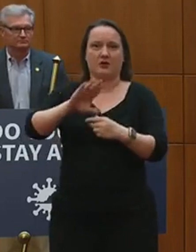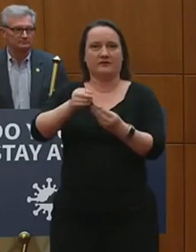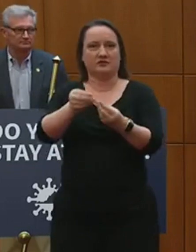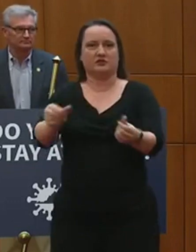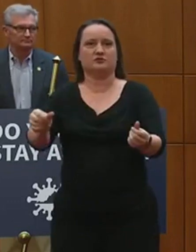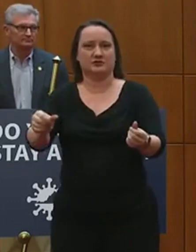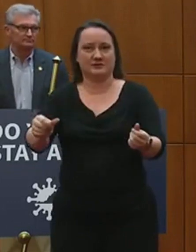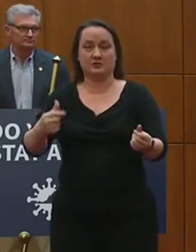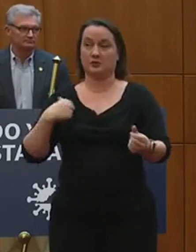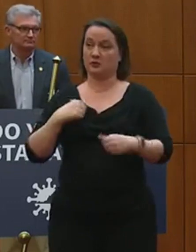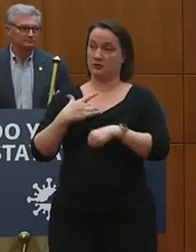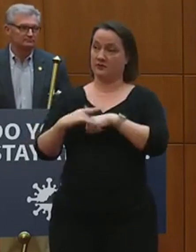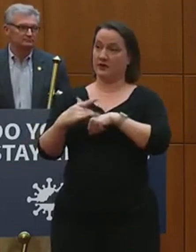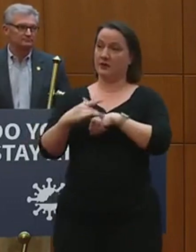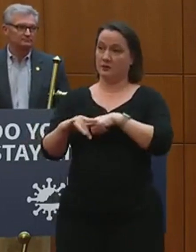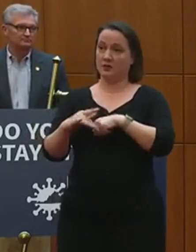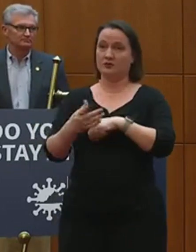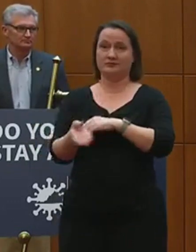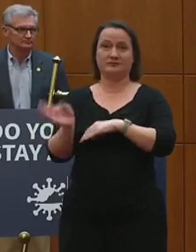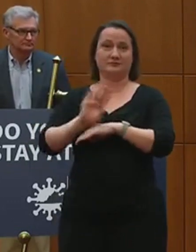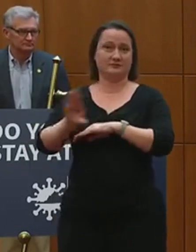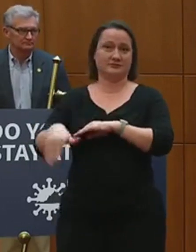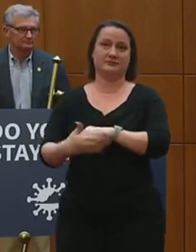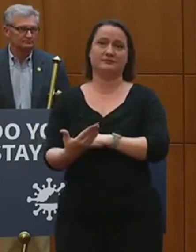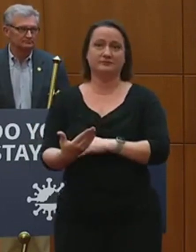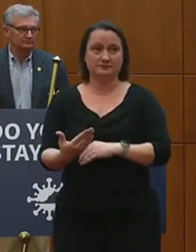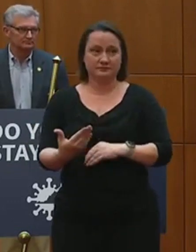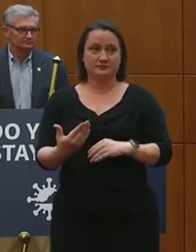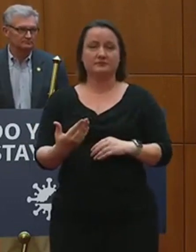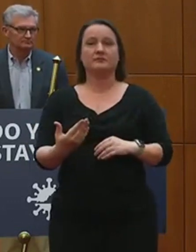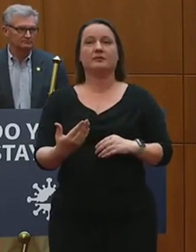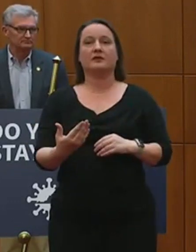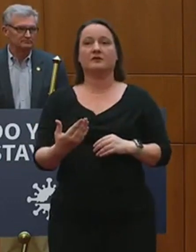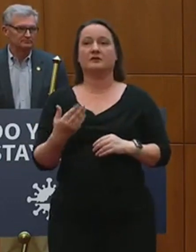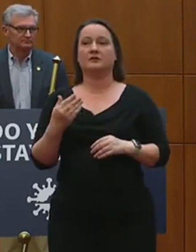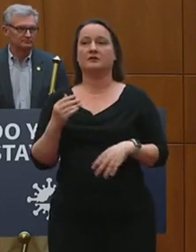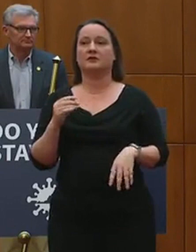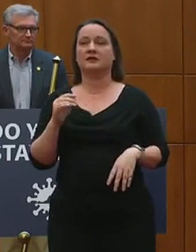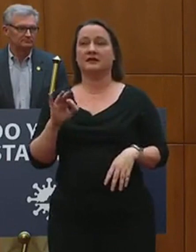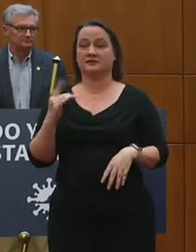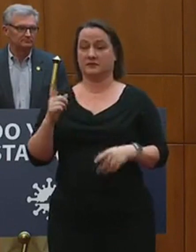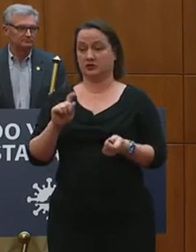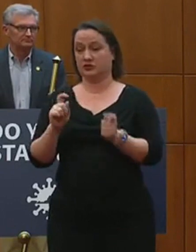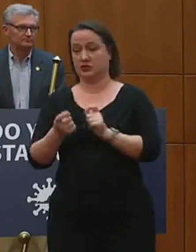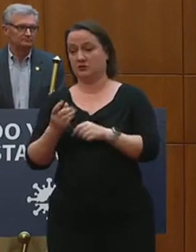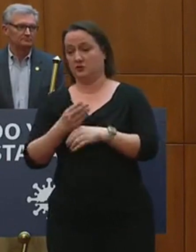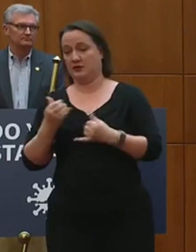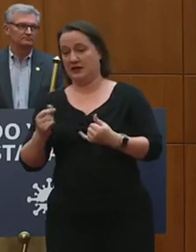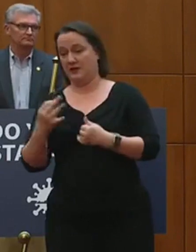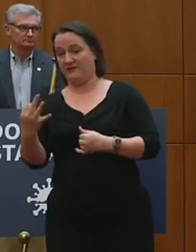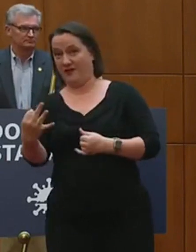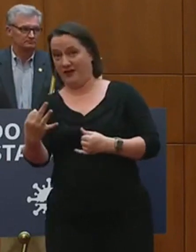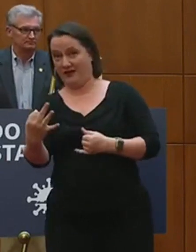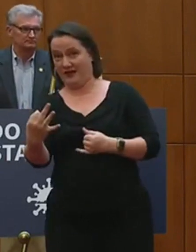are available around the clock. Unless something changes between now and Friday,